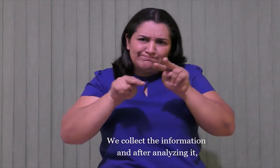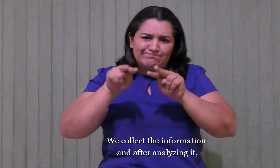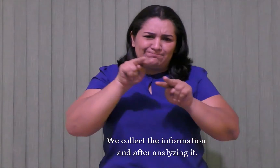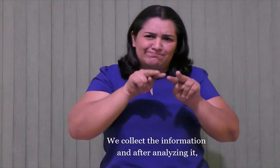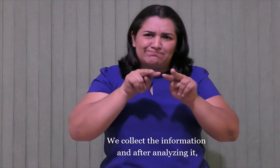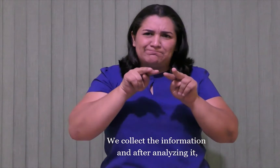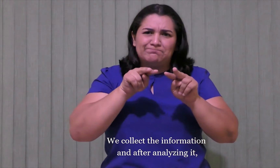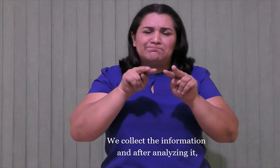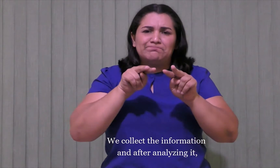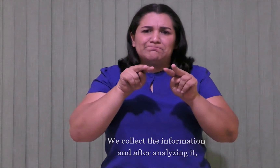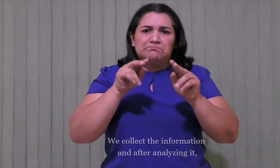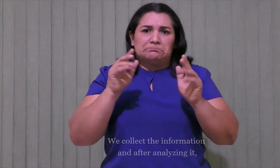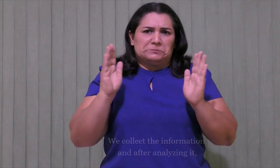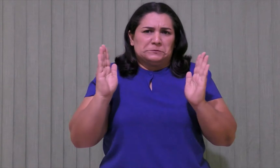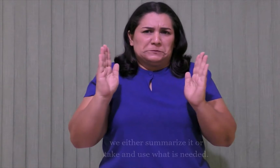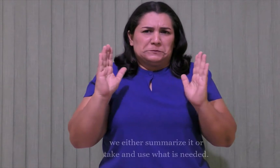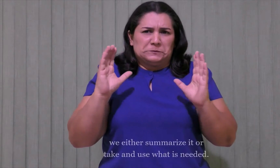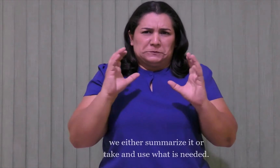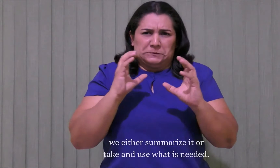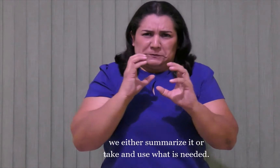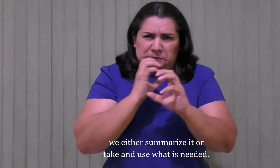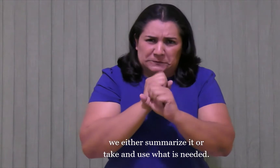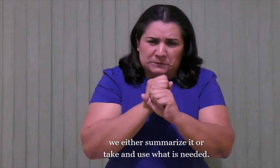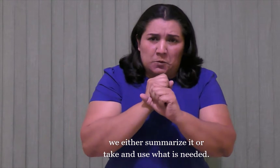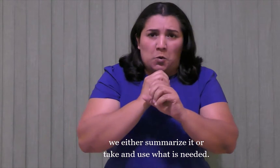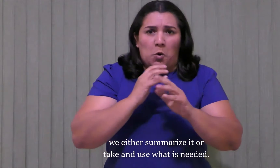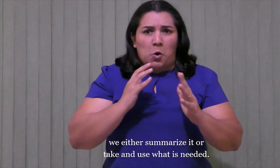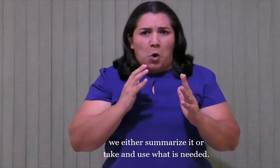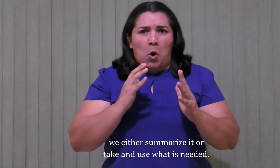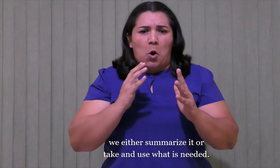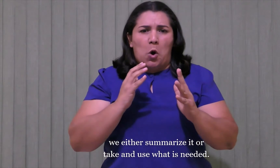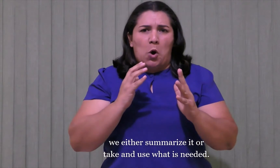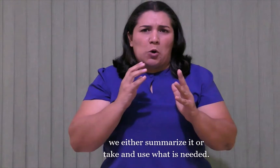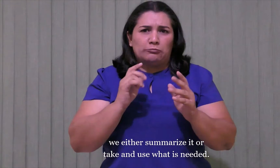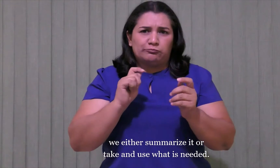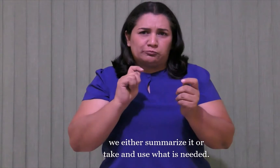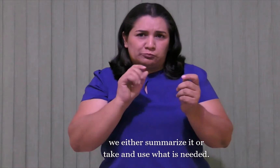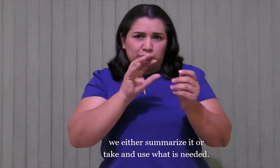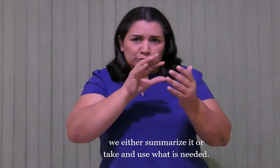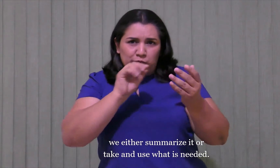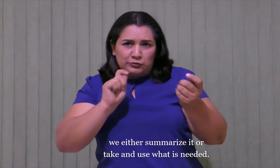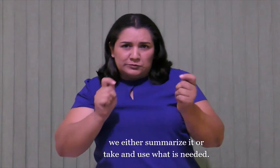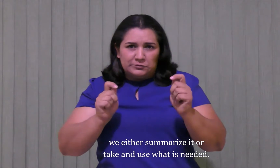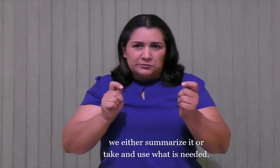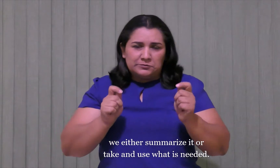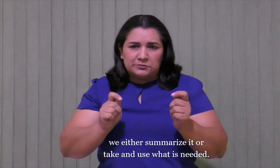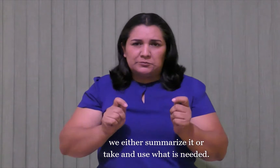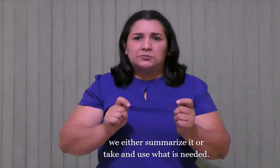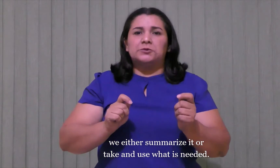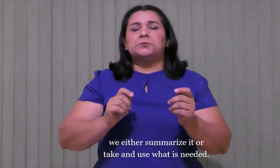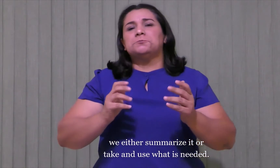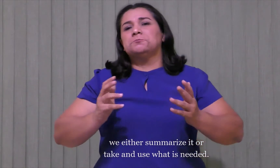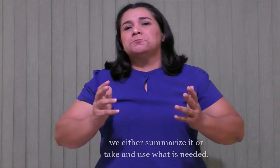after analyzing it, we either summarize it or take and use what is needed.